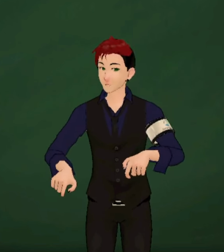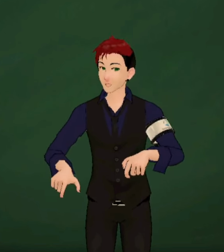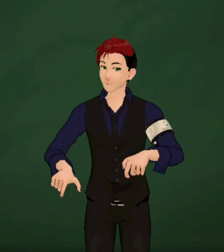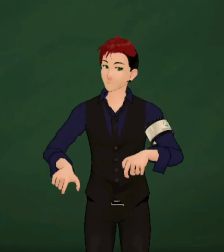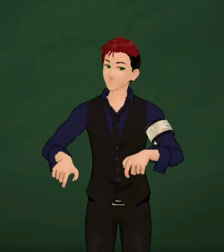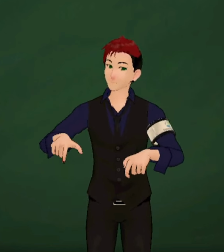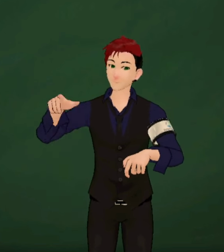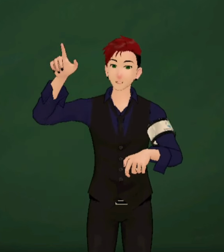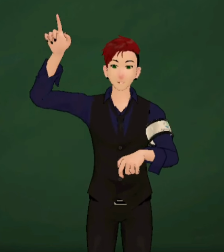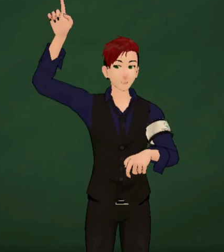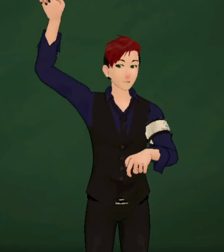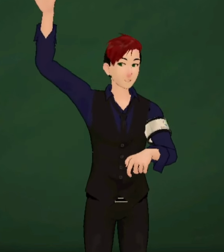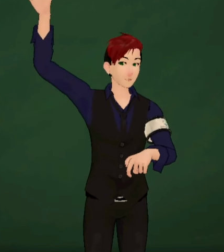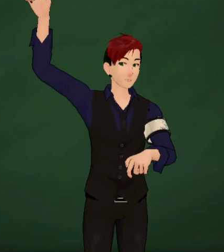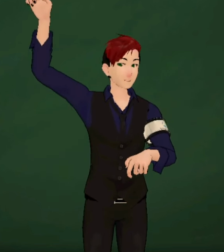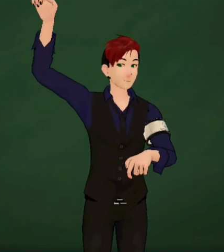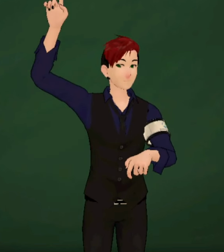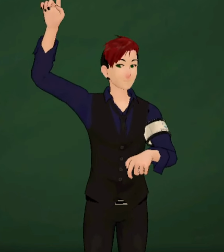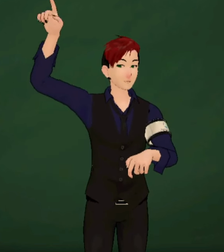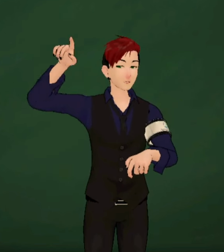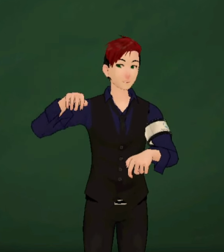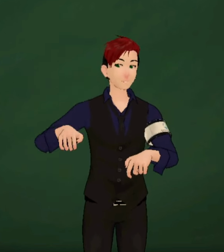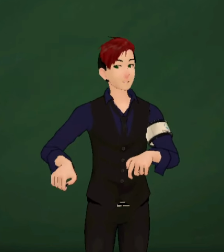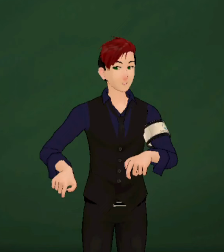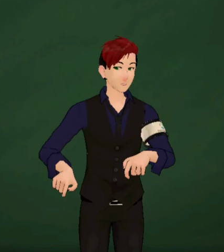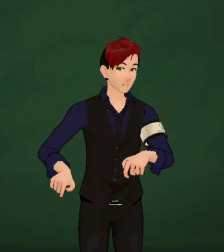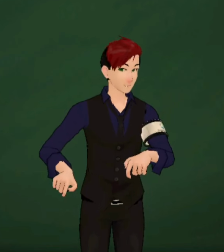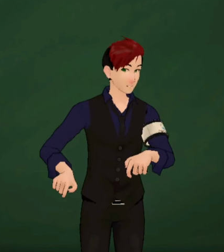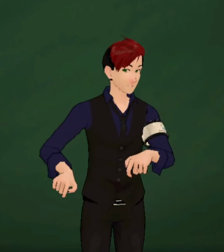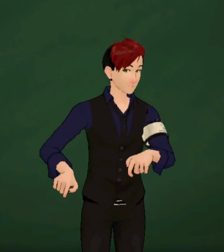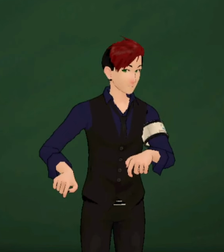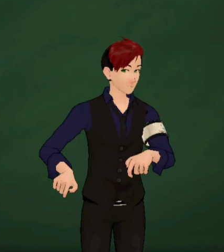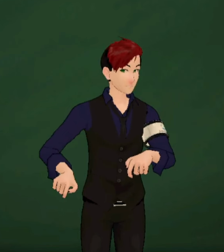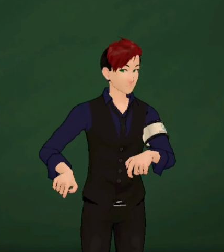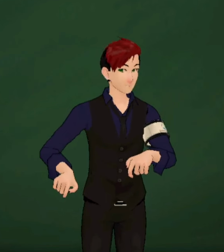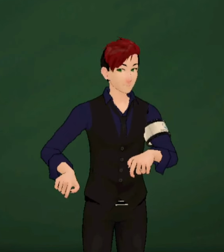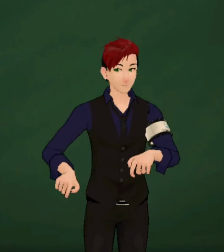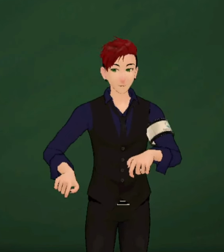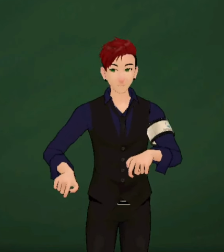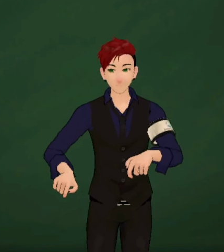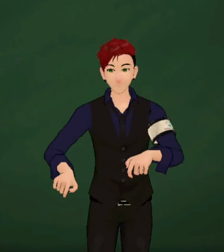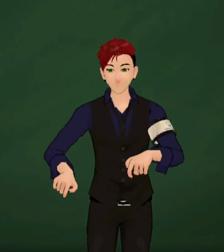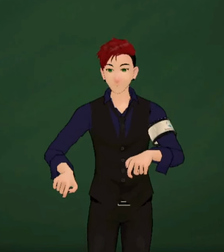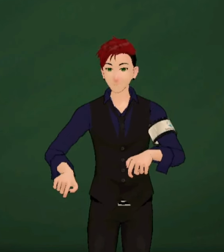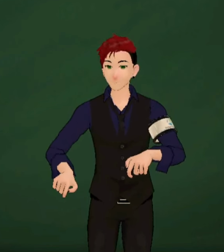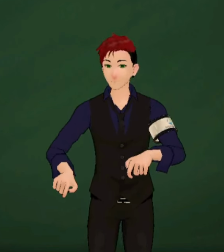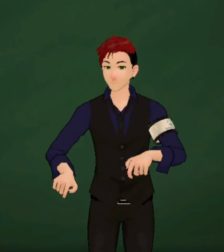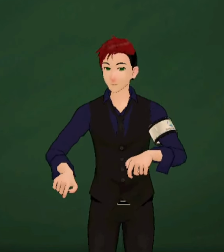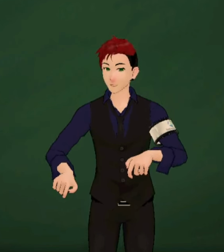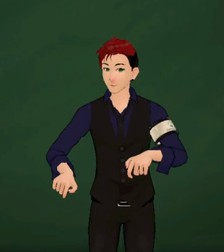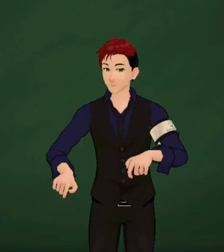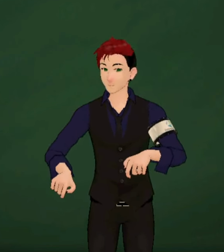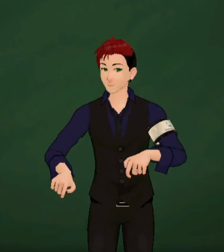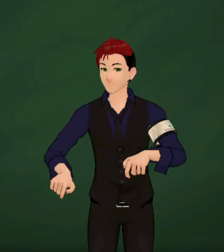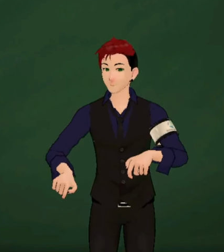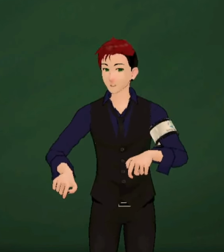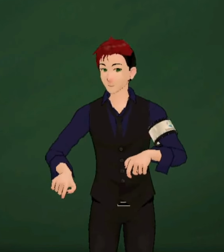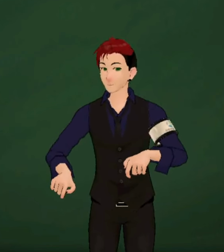back. one. Category Oh, is no. VRC World. Okay. Oh, that's gonna be so hard for me. No. Interesting. Let's Me go. too. Don't